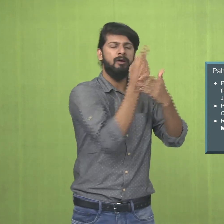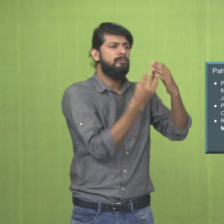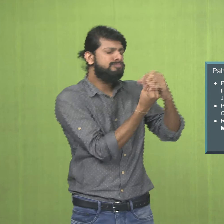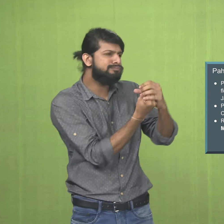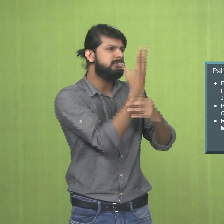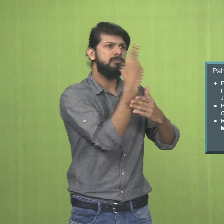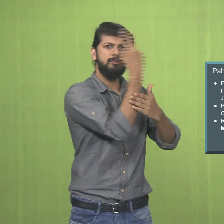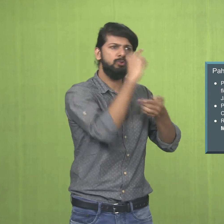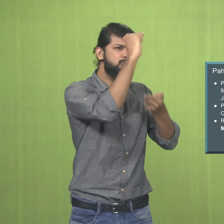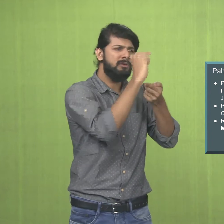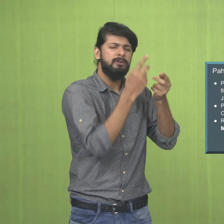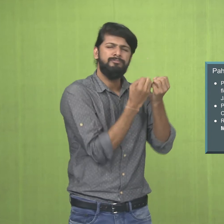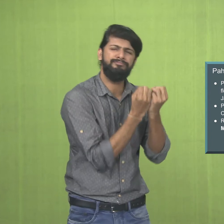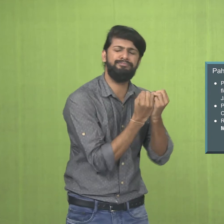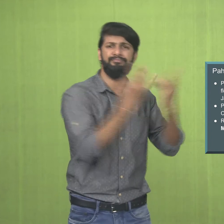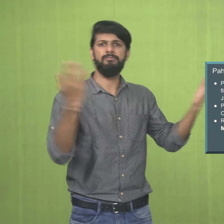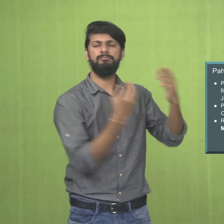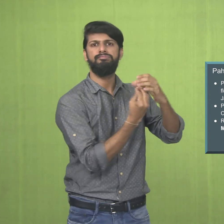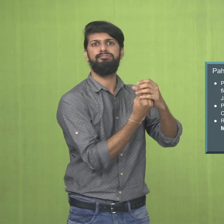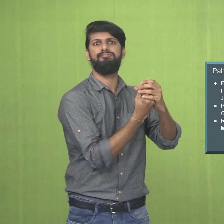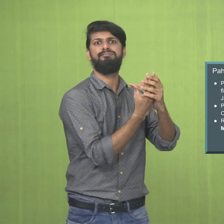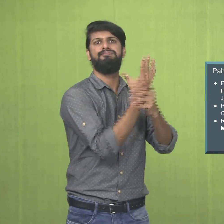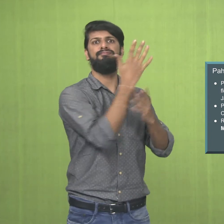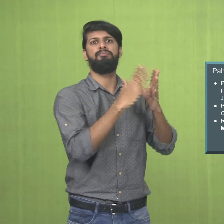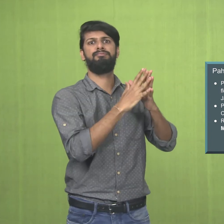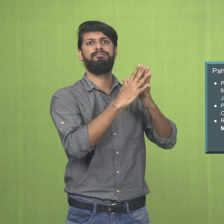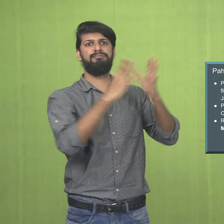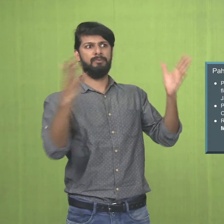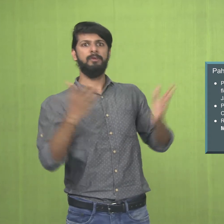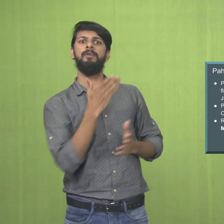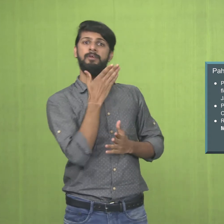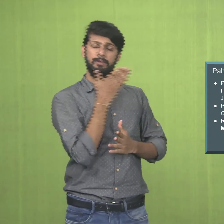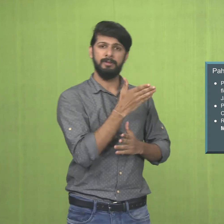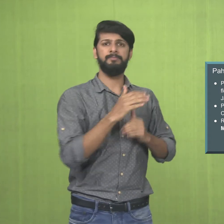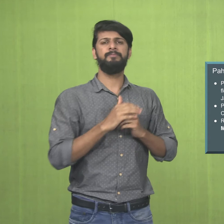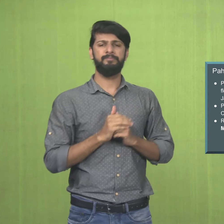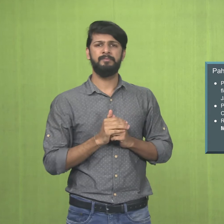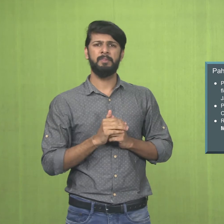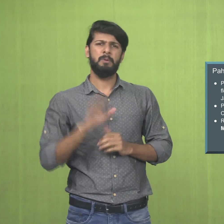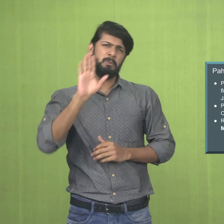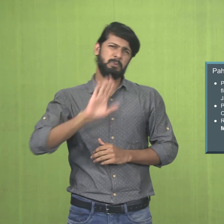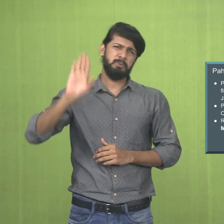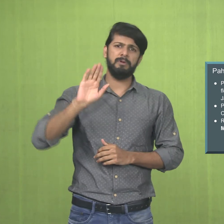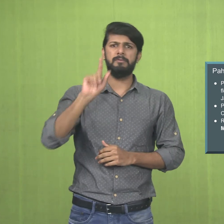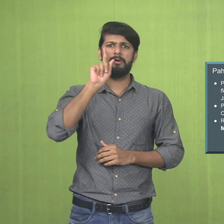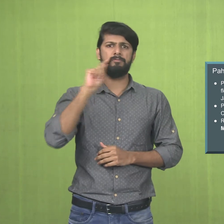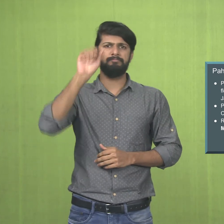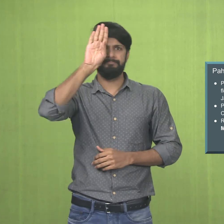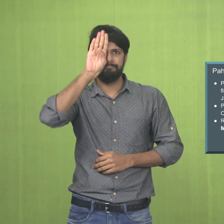flourished in the Himalayan region, in the states of Himachal Pradesh, Jammu, Punjab, and Uttarakhand,